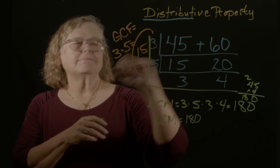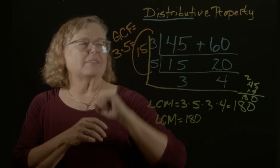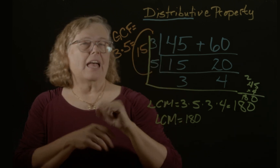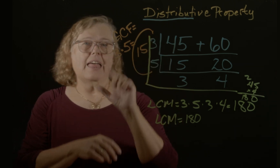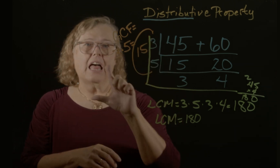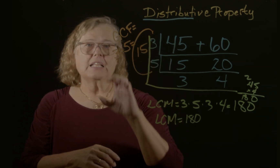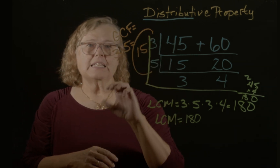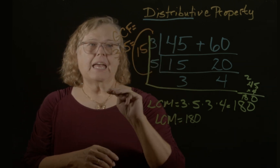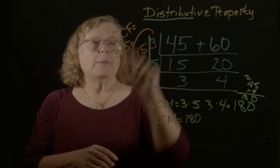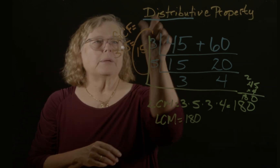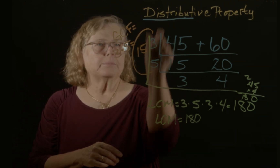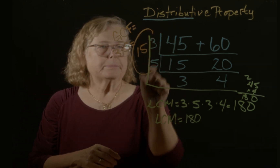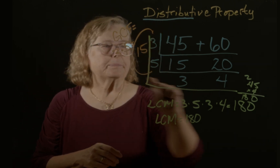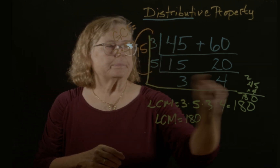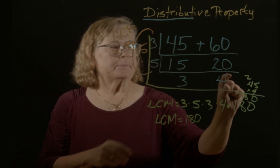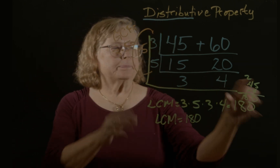GCF and the LCM.